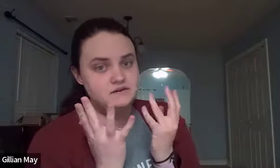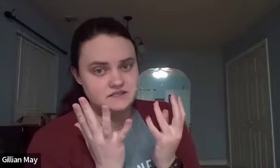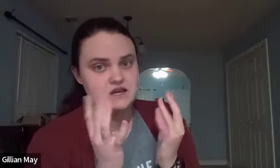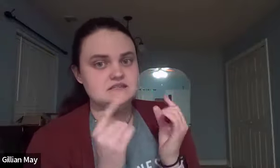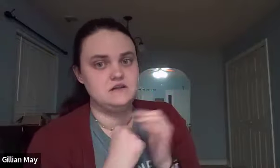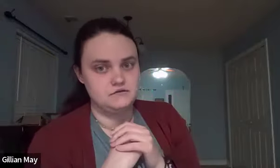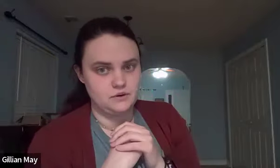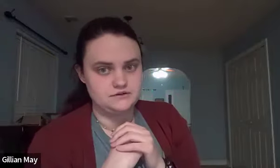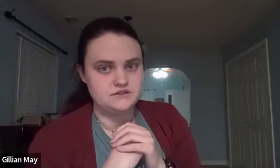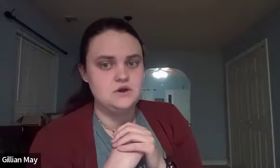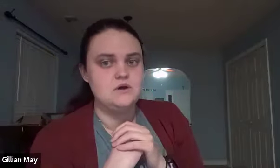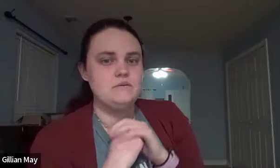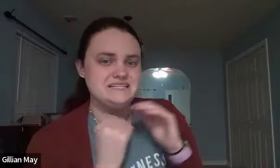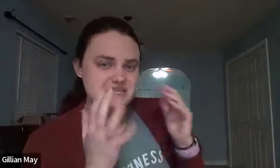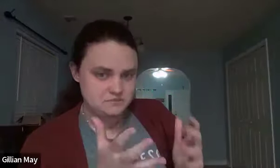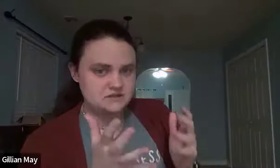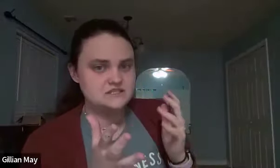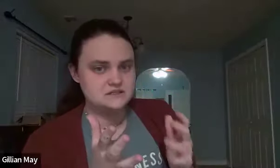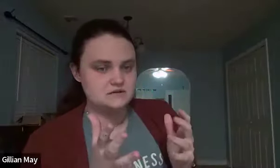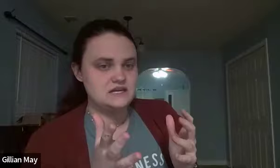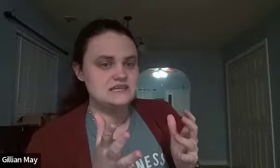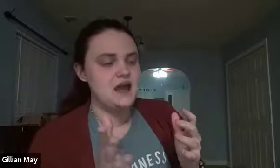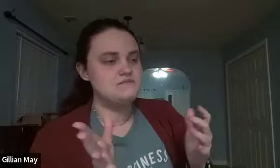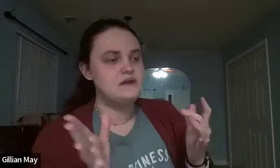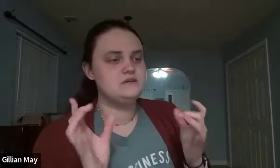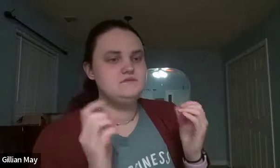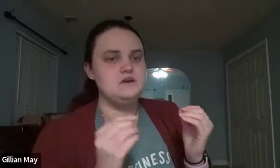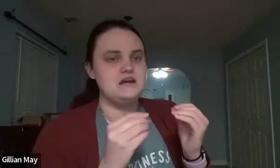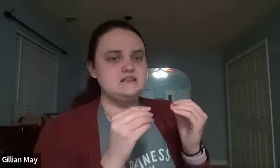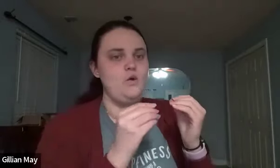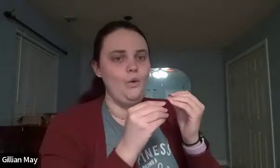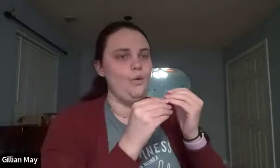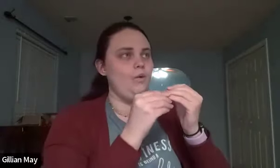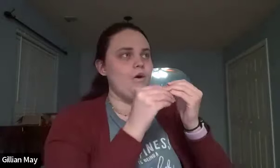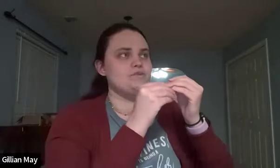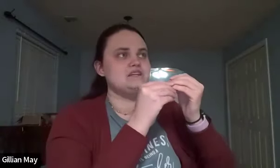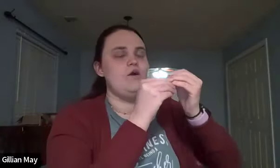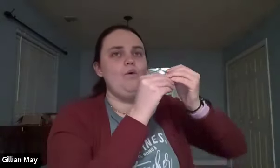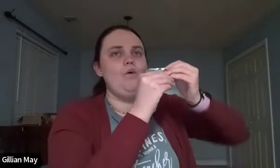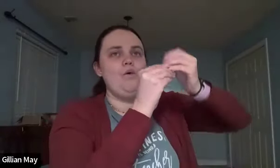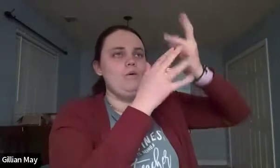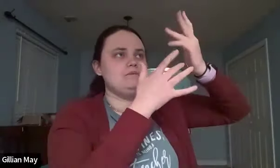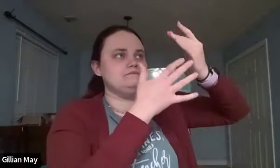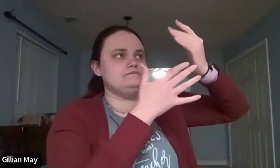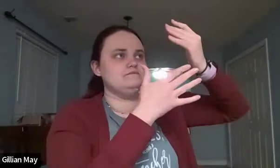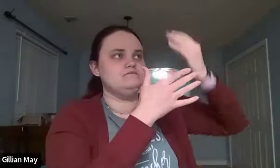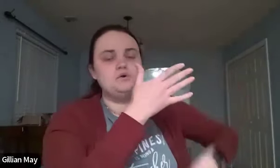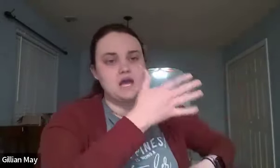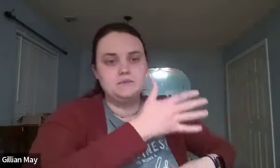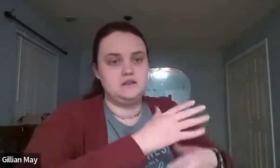of signs and a lot of words. What we typically do is I'd rather give you guys a whole, almost like a whole